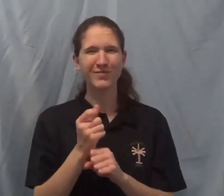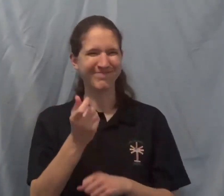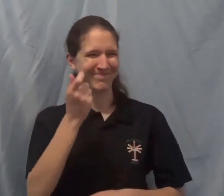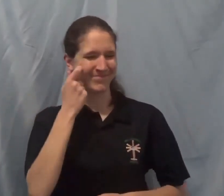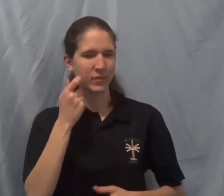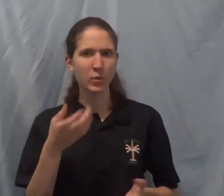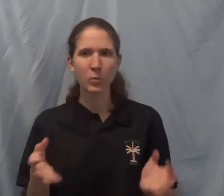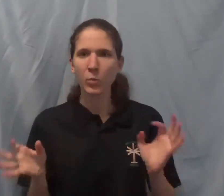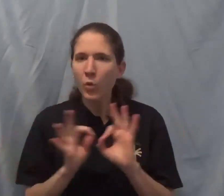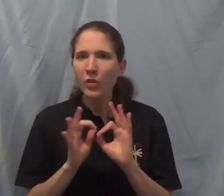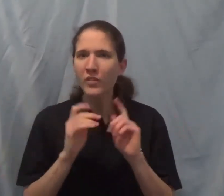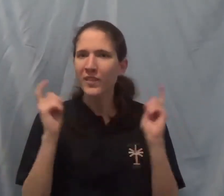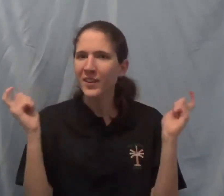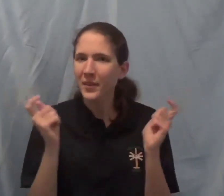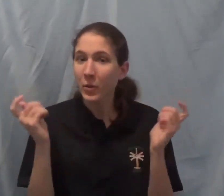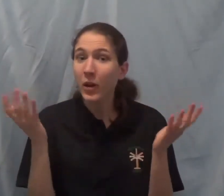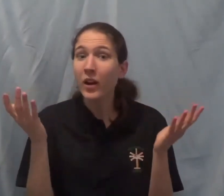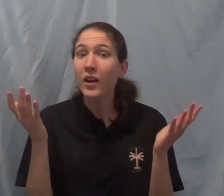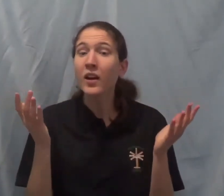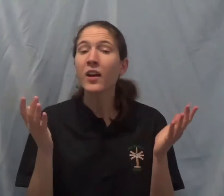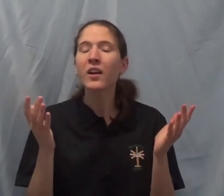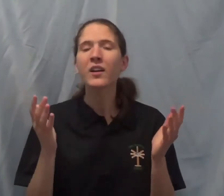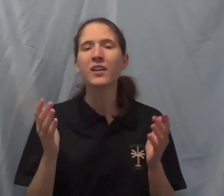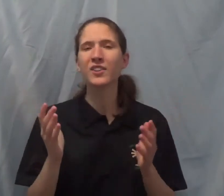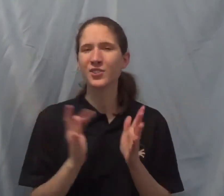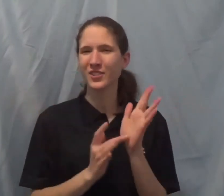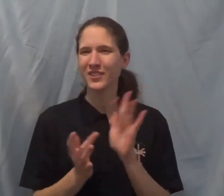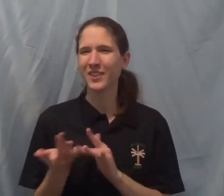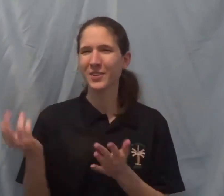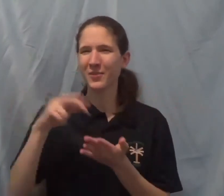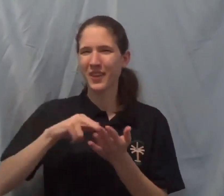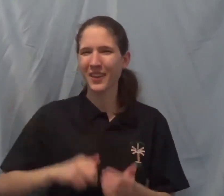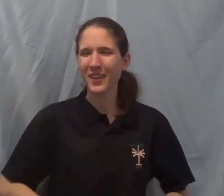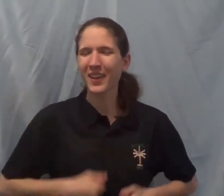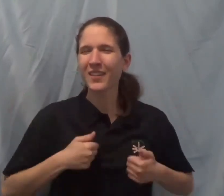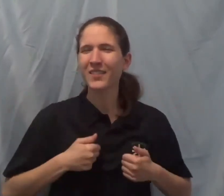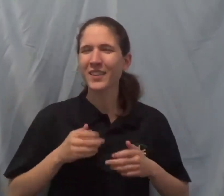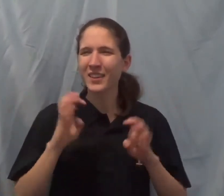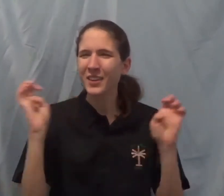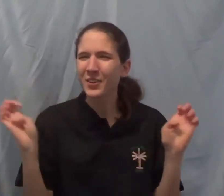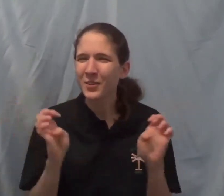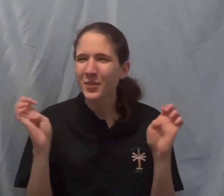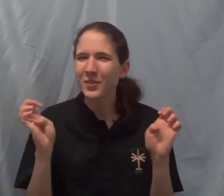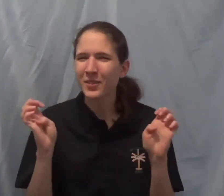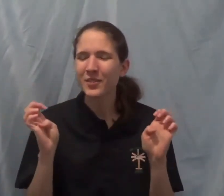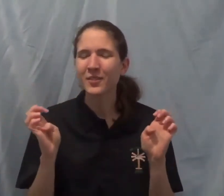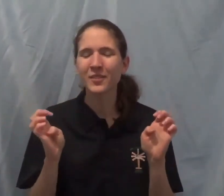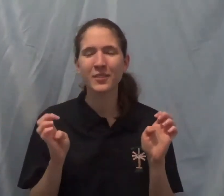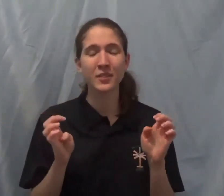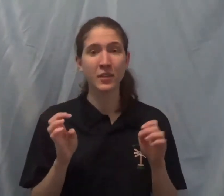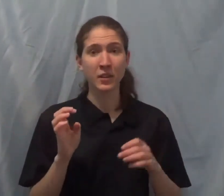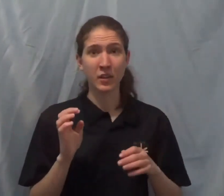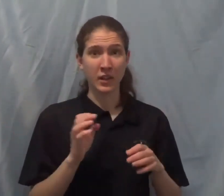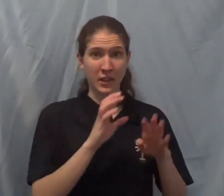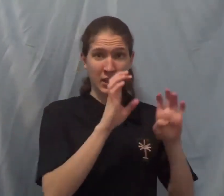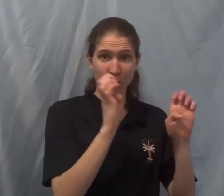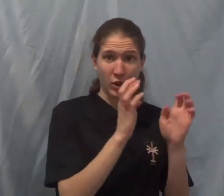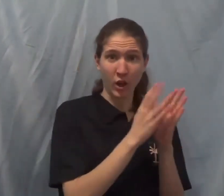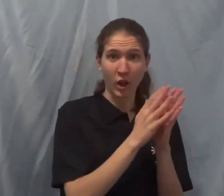solemnity of the resurrection of Jesus. And the following days until we celebrate the octave of the resurrection. So every